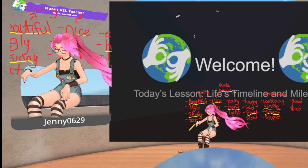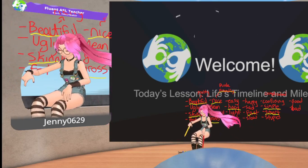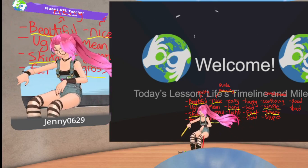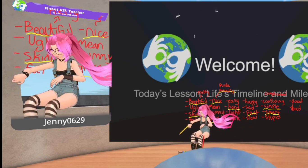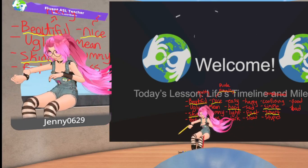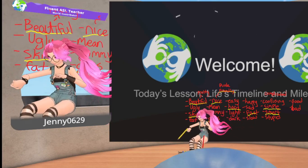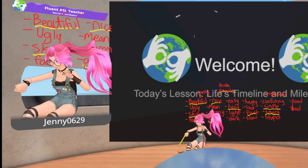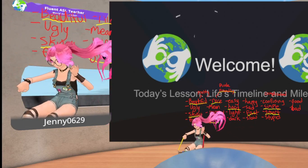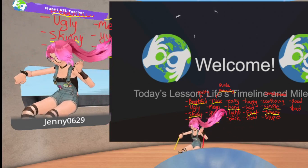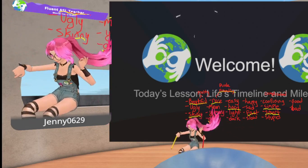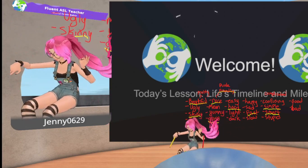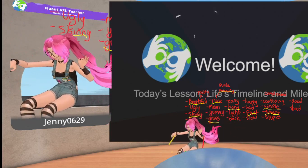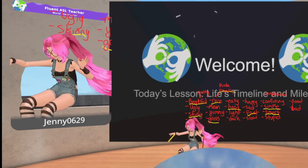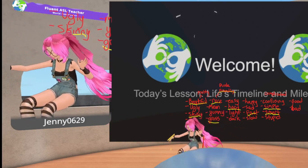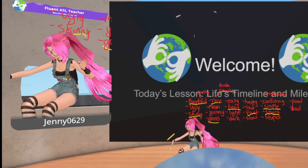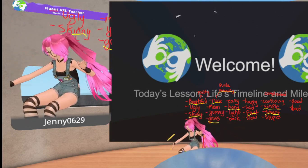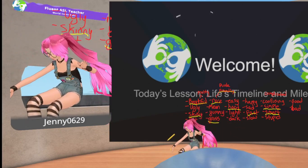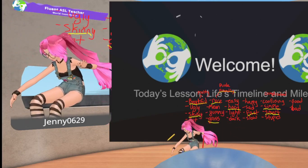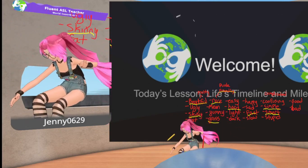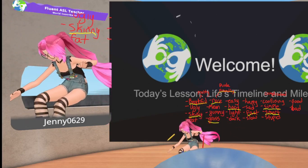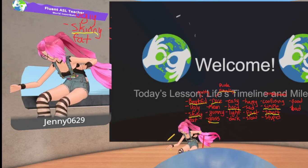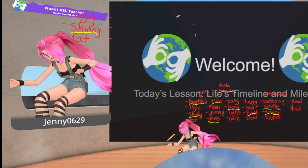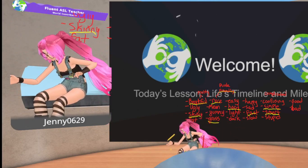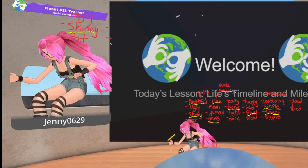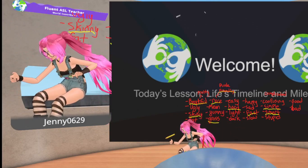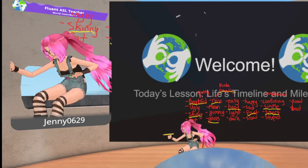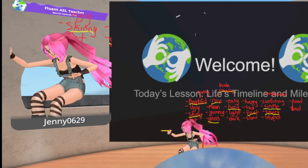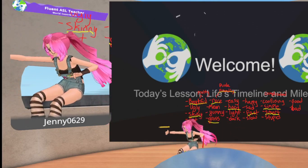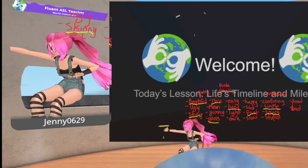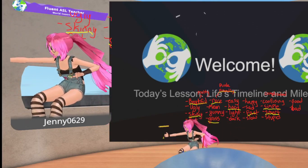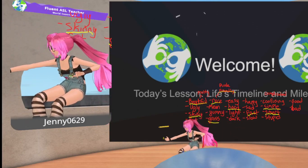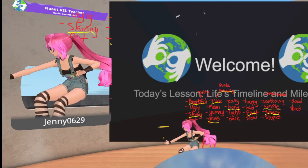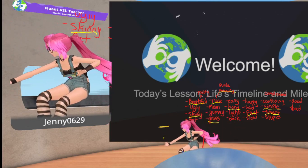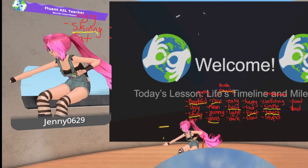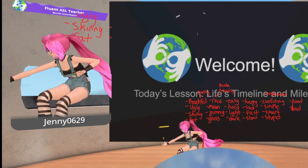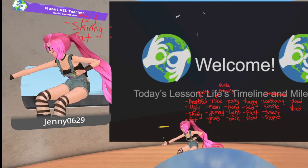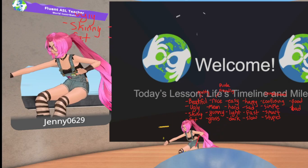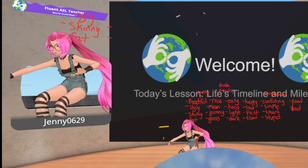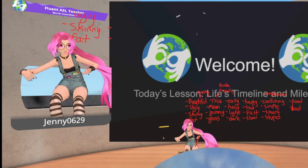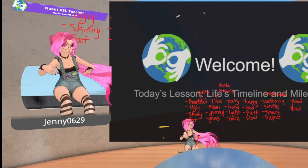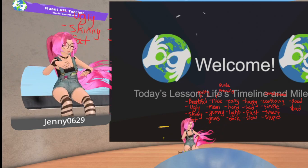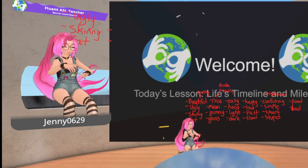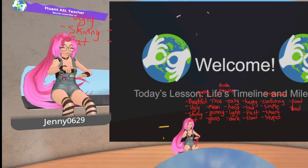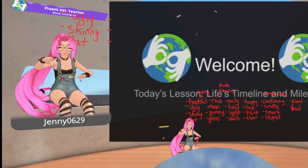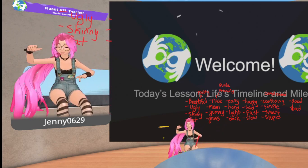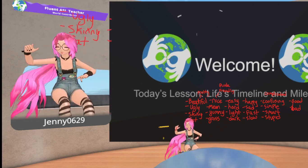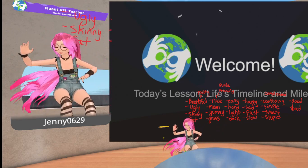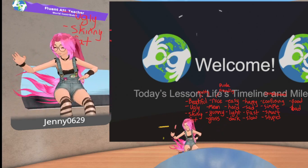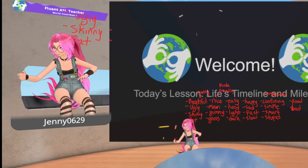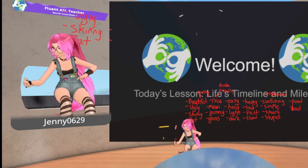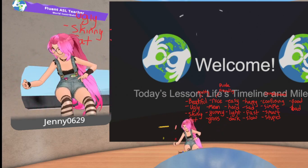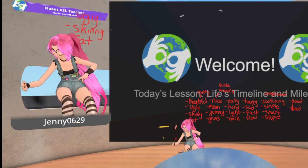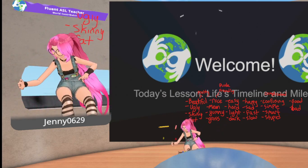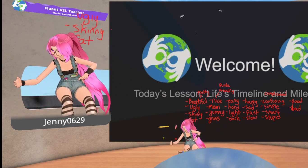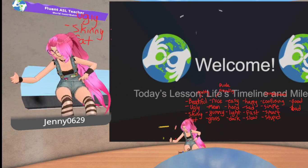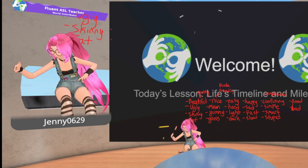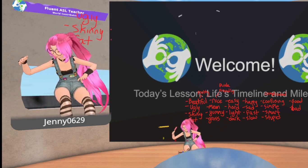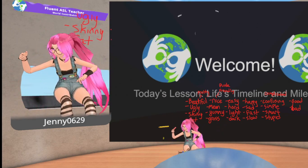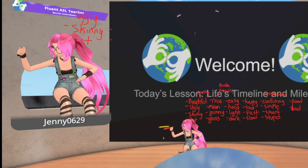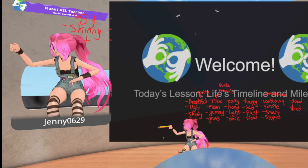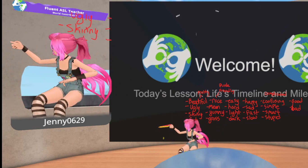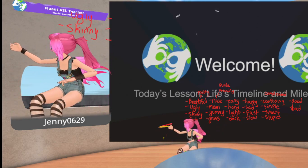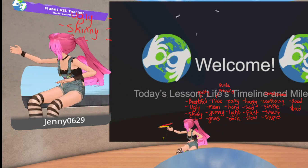Cool. Okay, any questions? Does not have to be about what I taught. Could be about anything at all to do with the